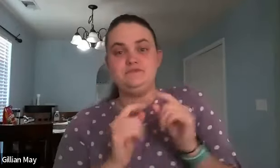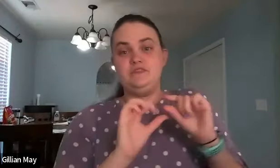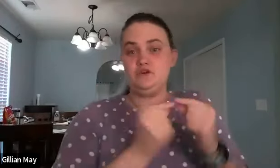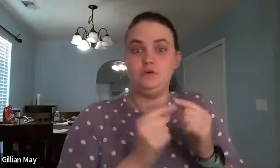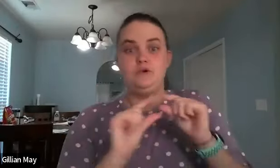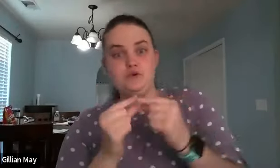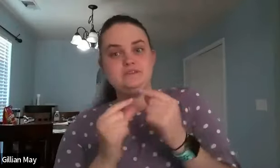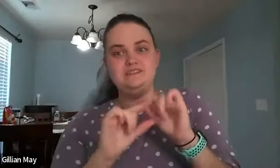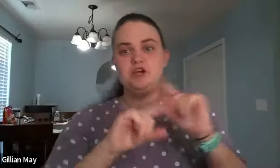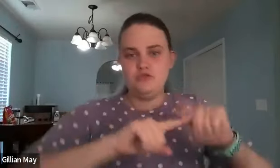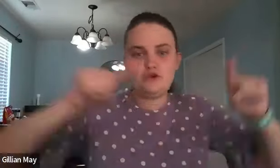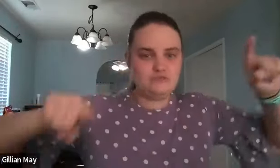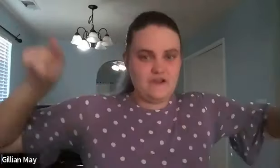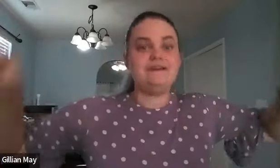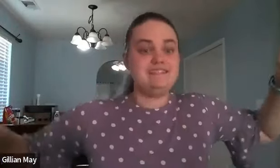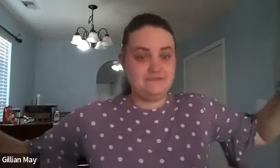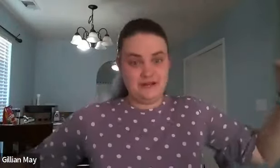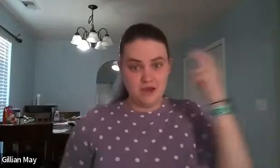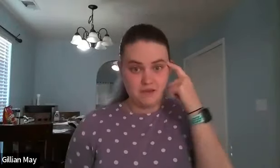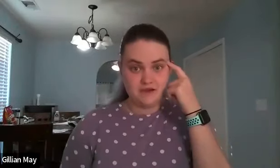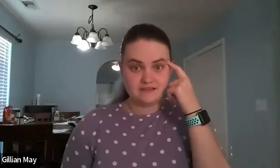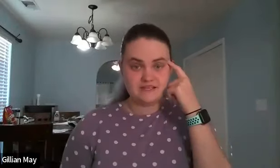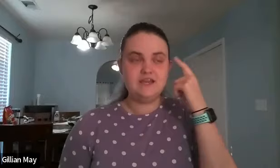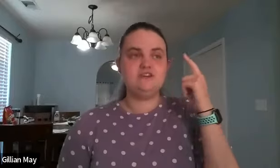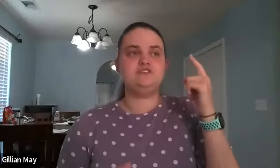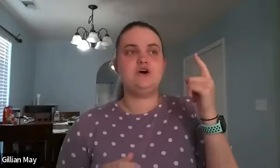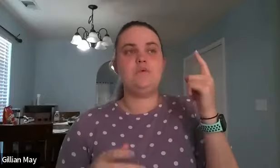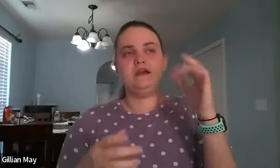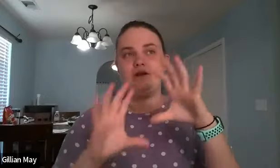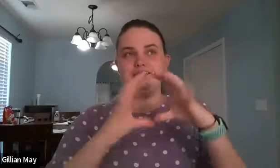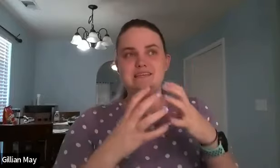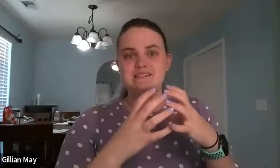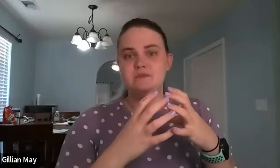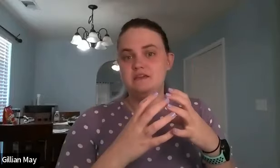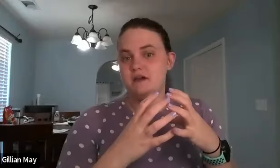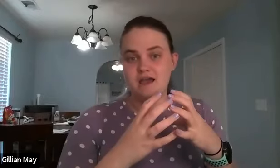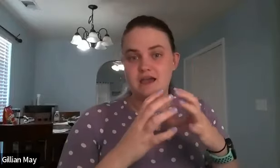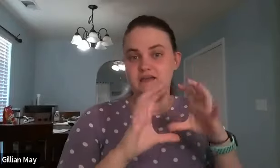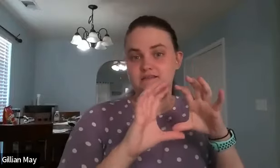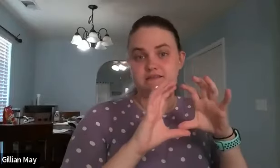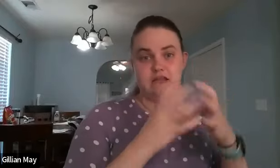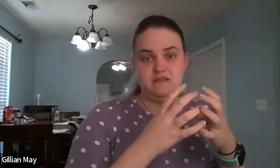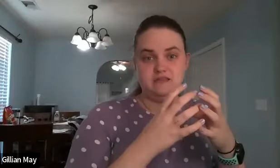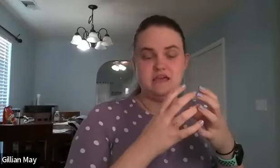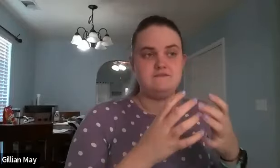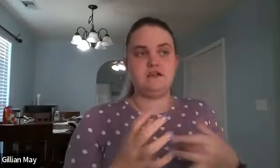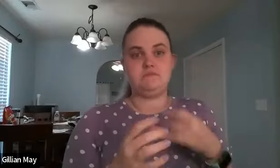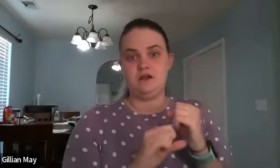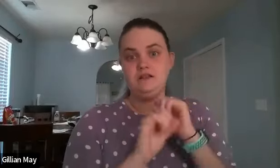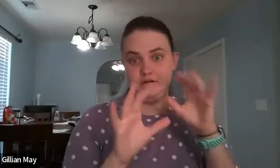than a group. A group is, they're very different in my mind. So whenever I see this, I'm like, if I say this, I feel like I'm not clear enough.